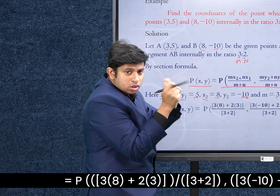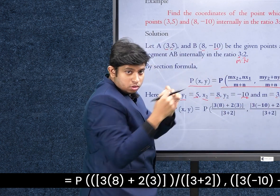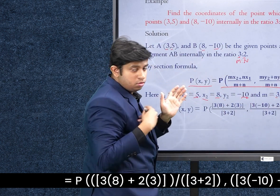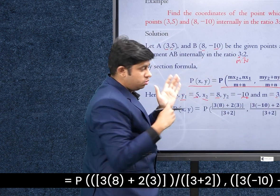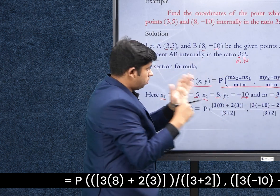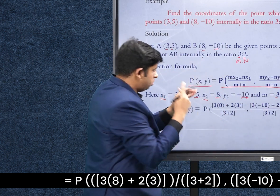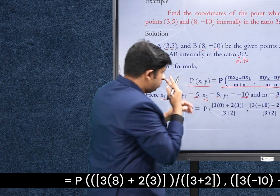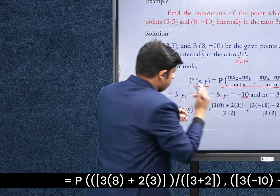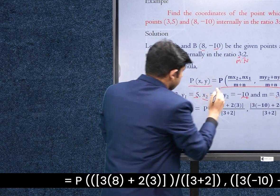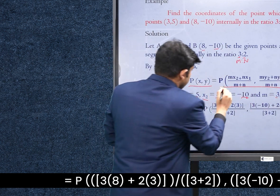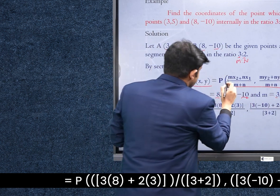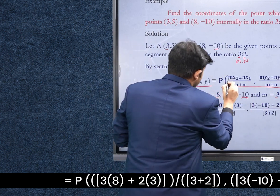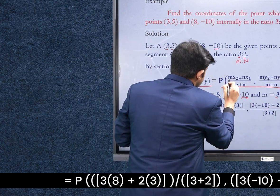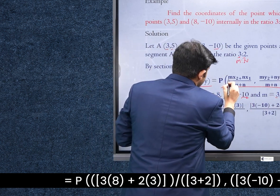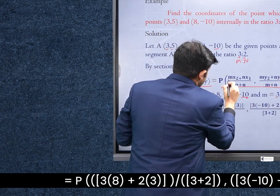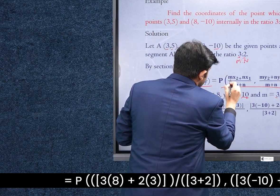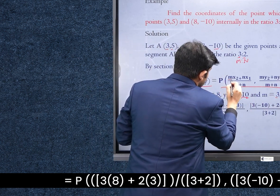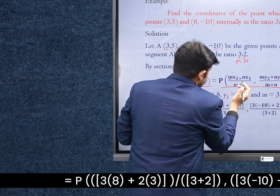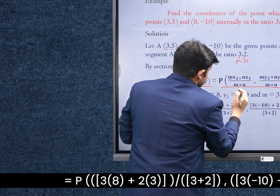10 plus 2 into 5 by 3 plus 2.